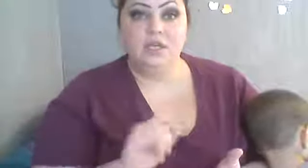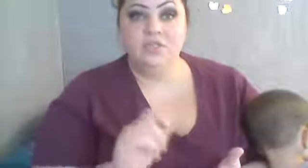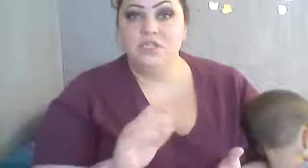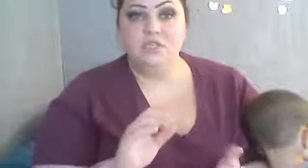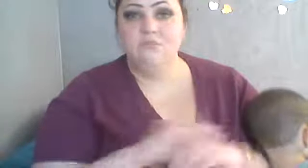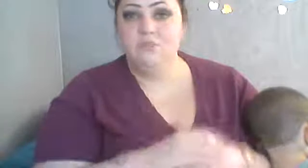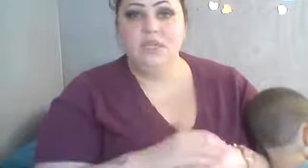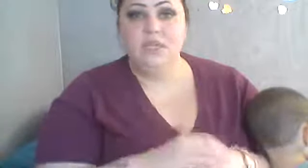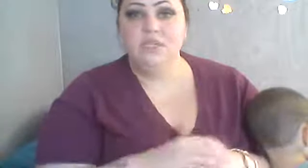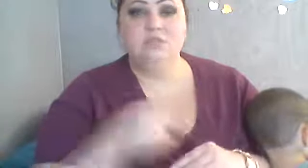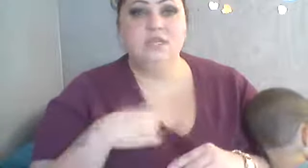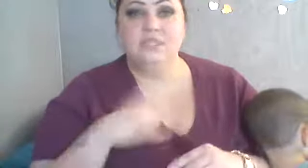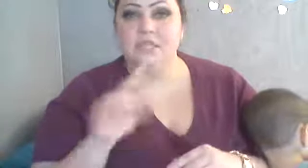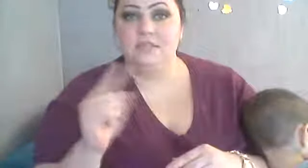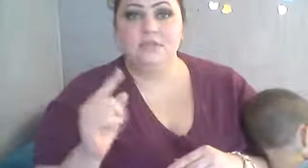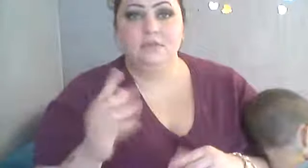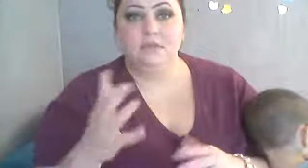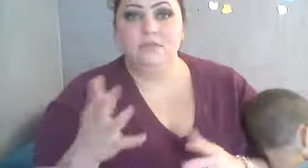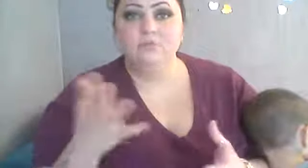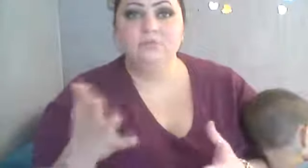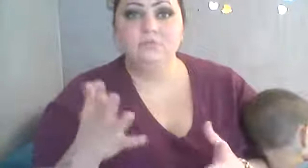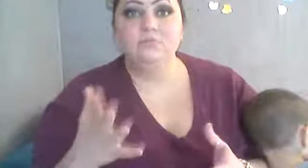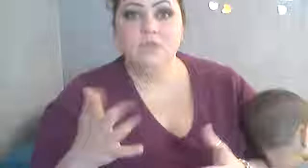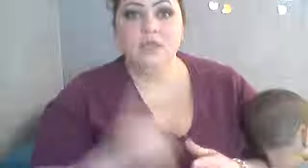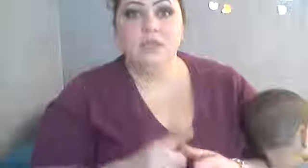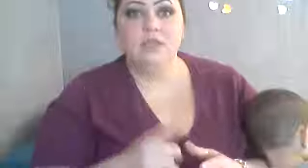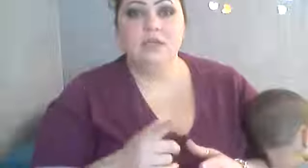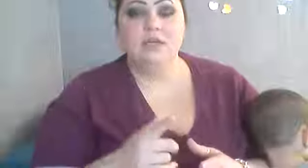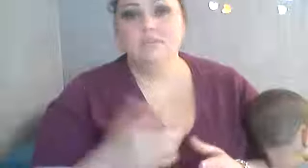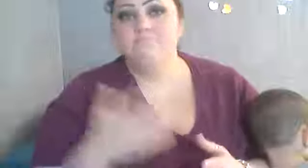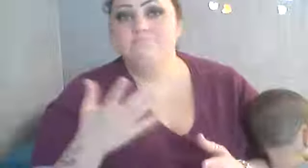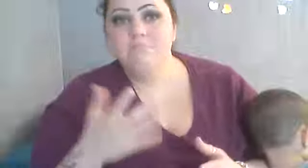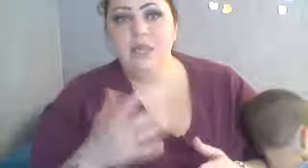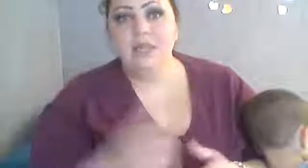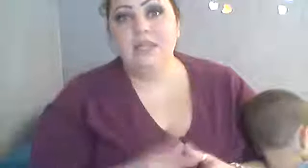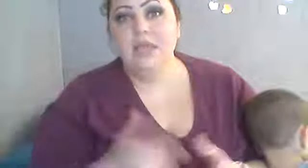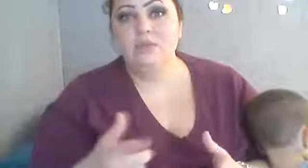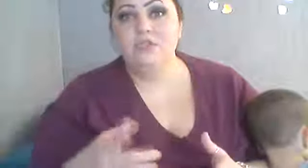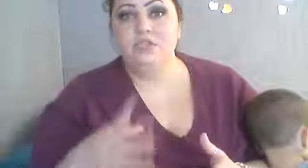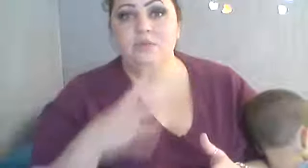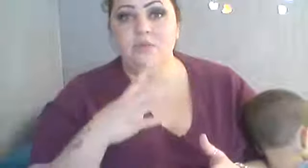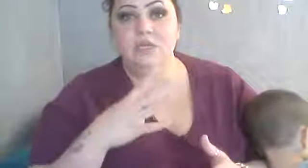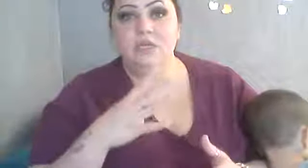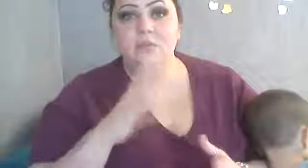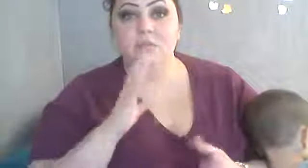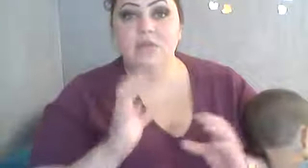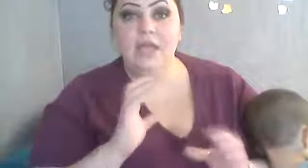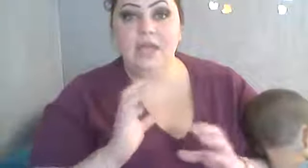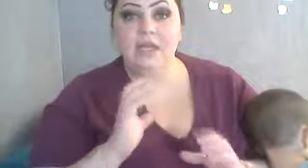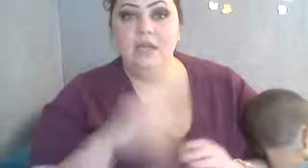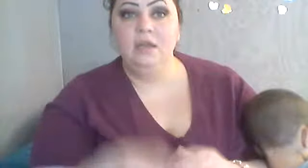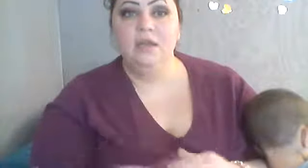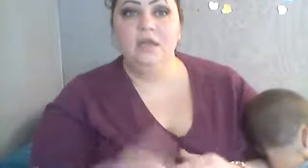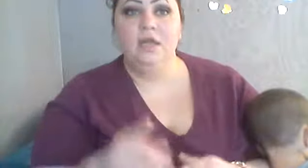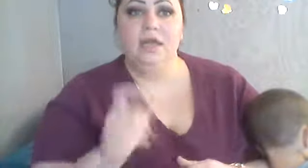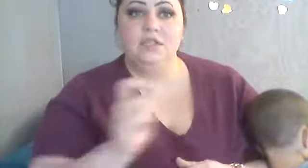just English, because that's, you know, the main language that we communicate in. And so